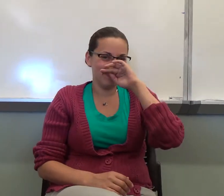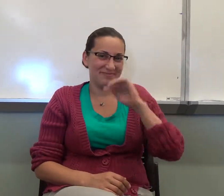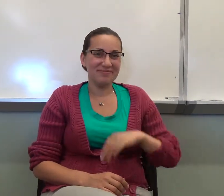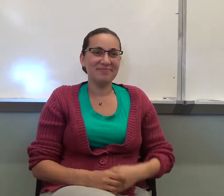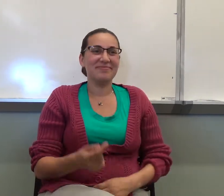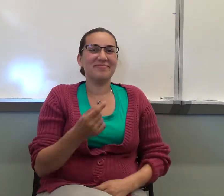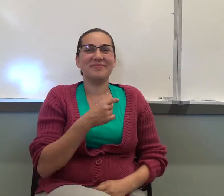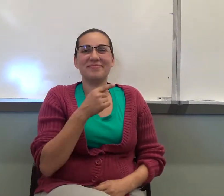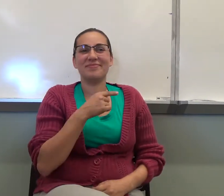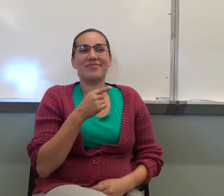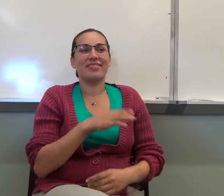We're going to start